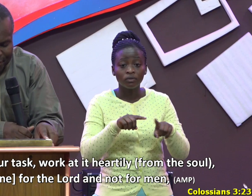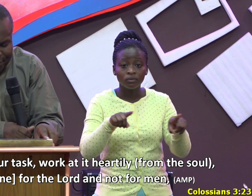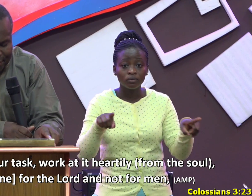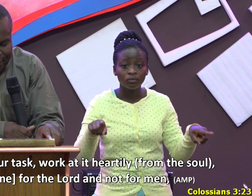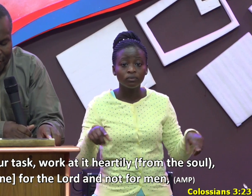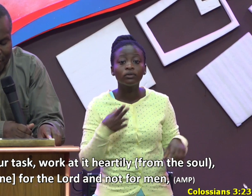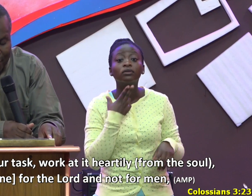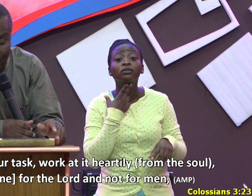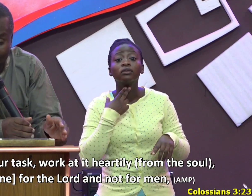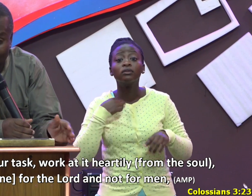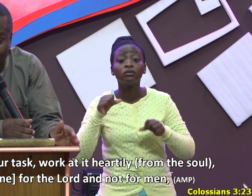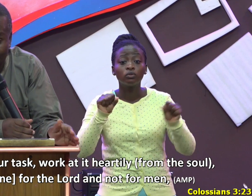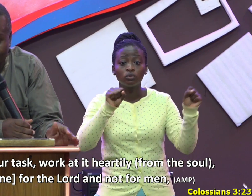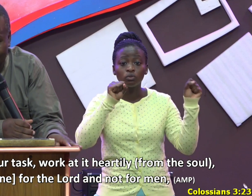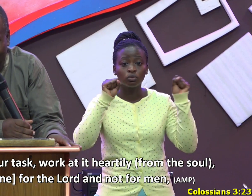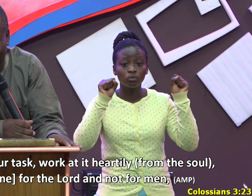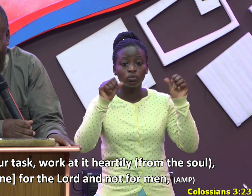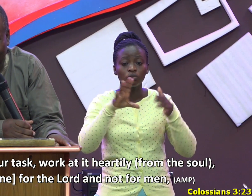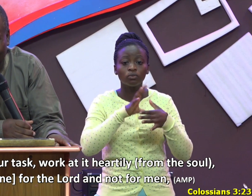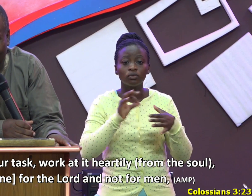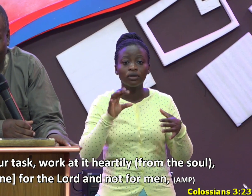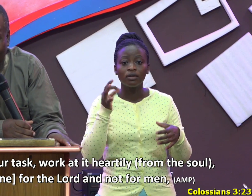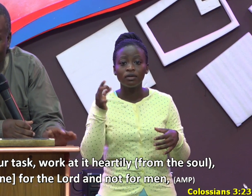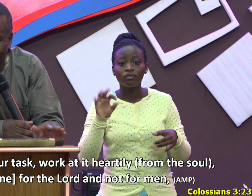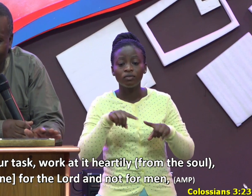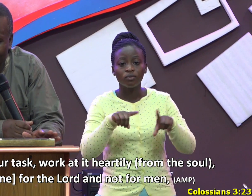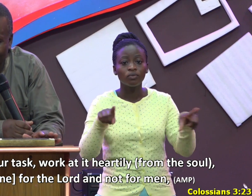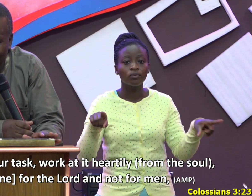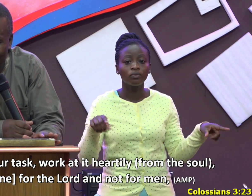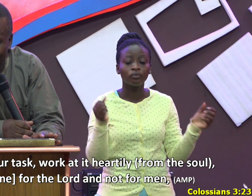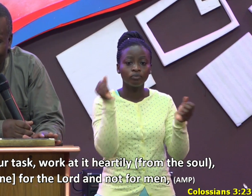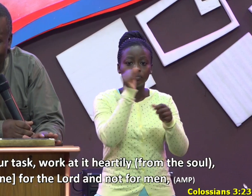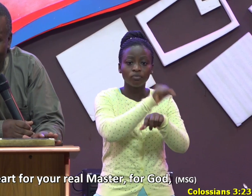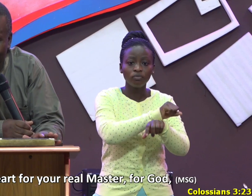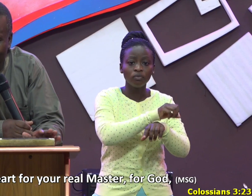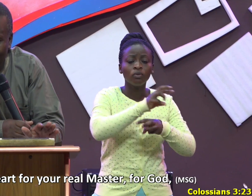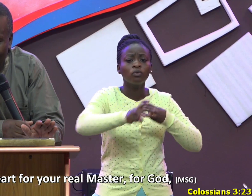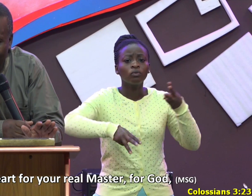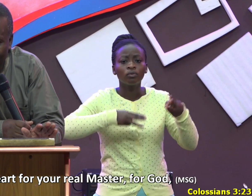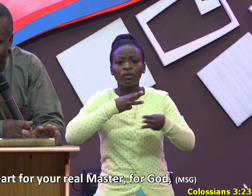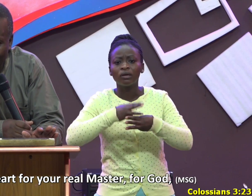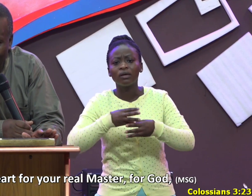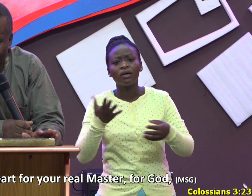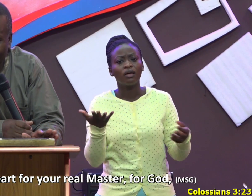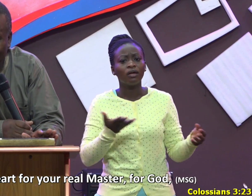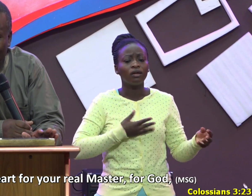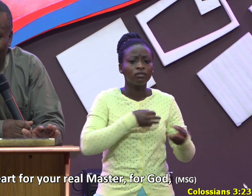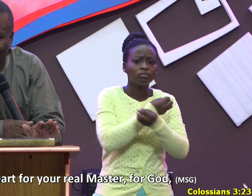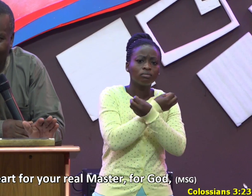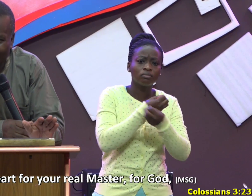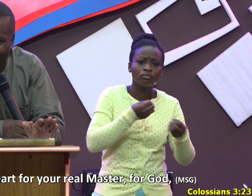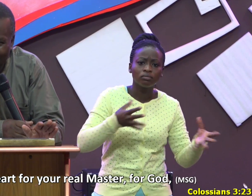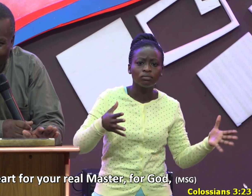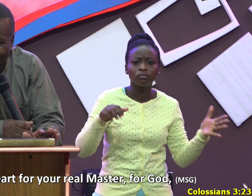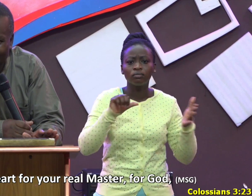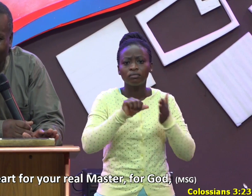Brother, we need strong spirits if we are to overcome. The world has so many challenges. It has